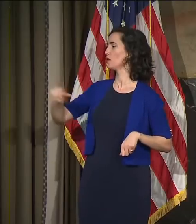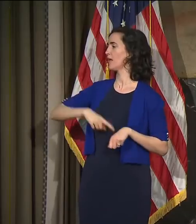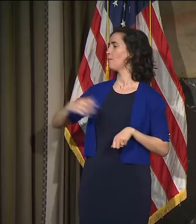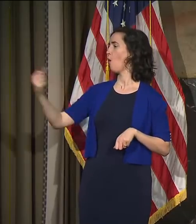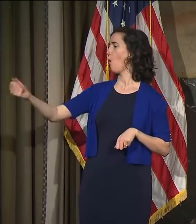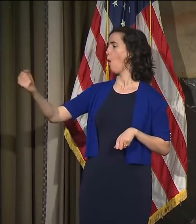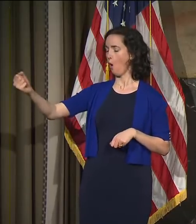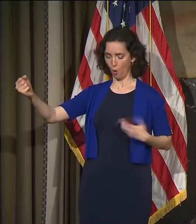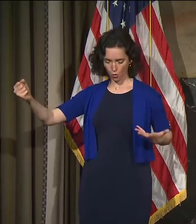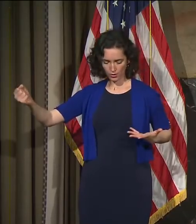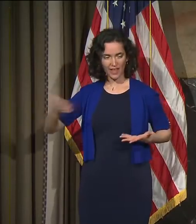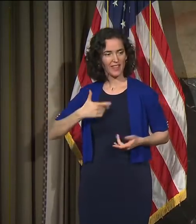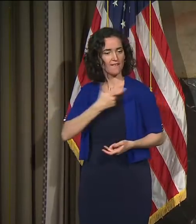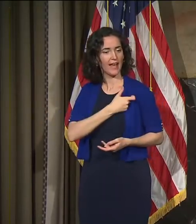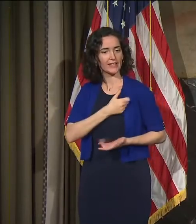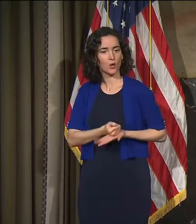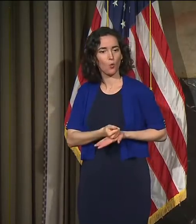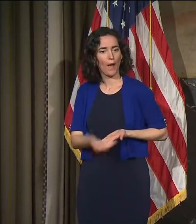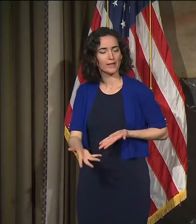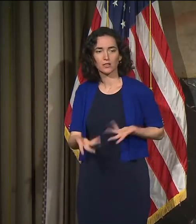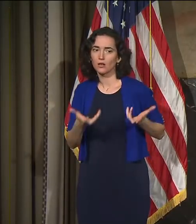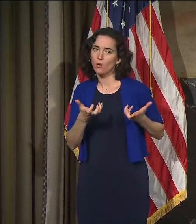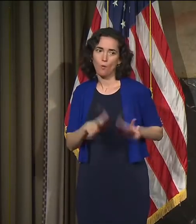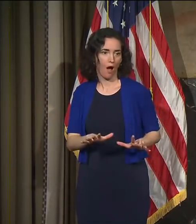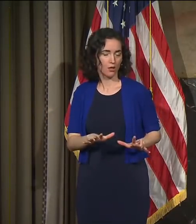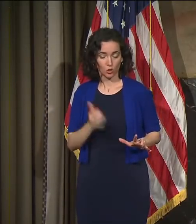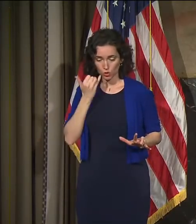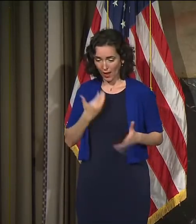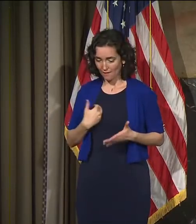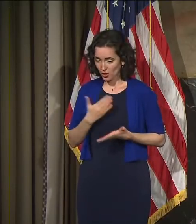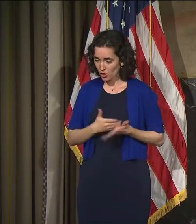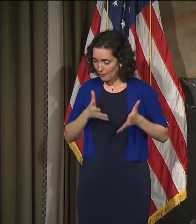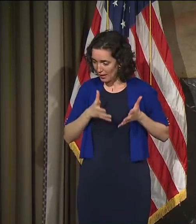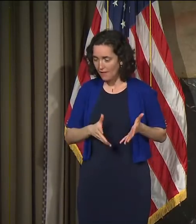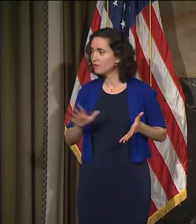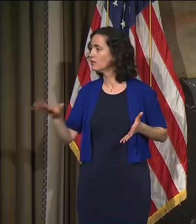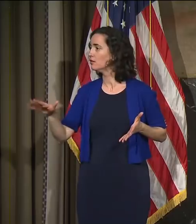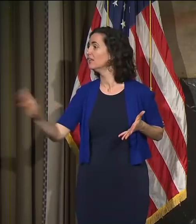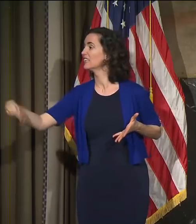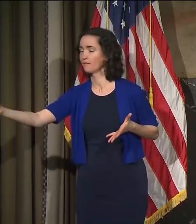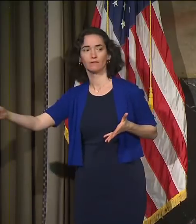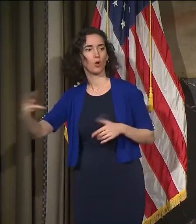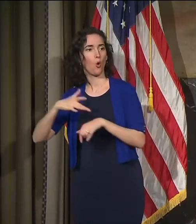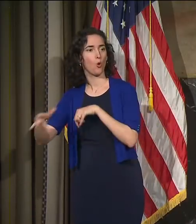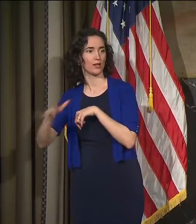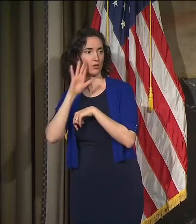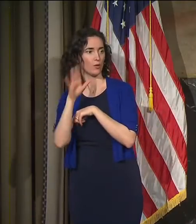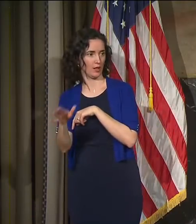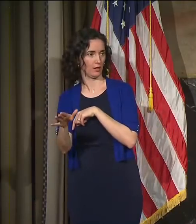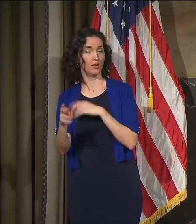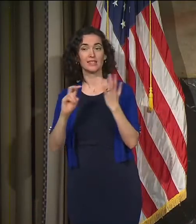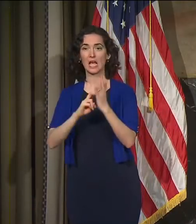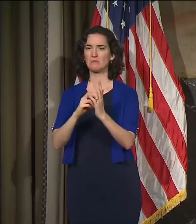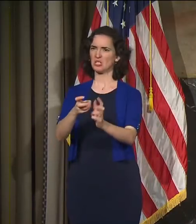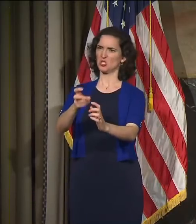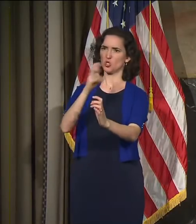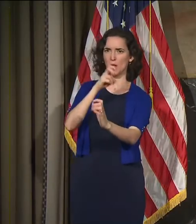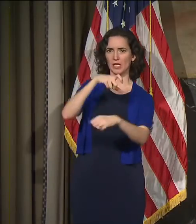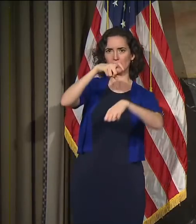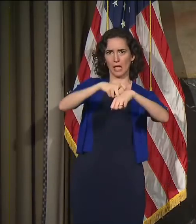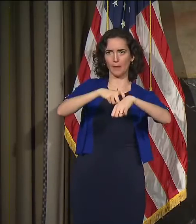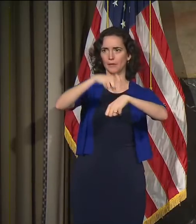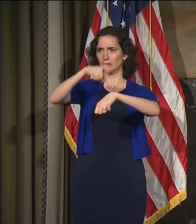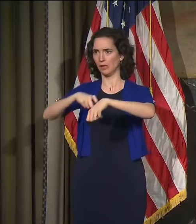weren't able to administer them before they expired. So it's not going to be like you turn on and